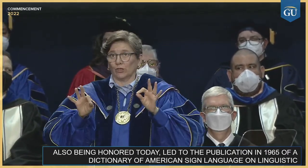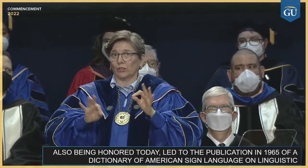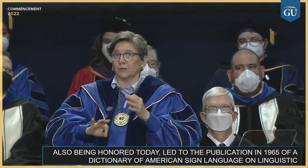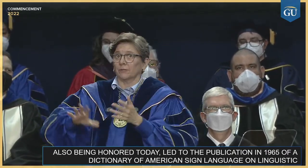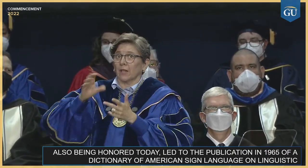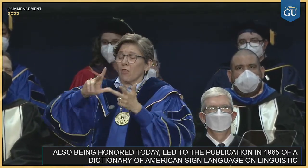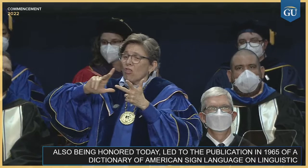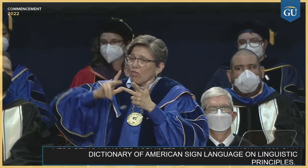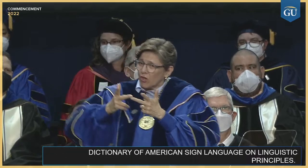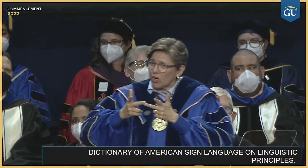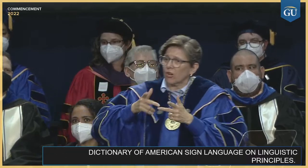Gallaudet,